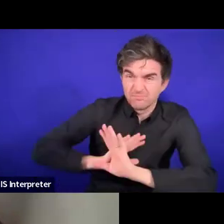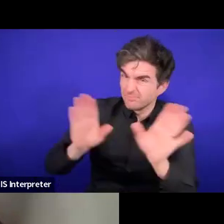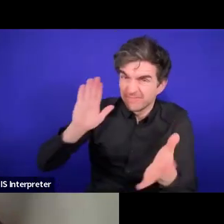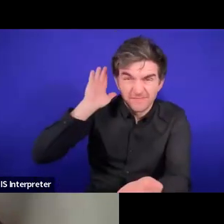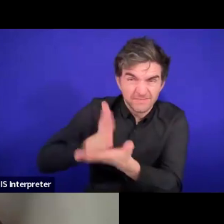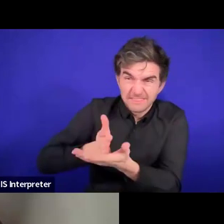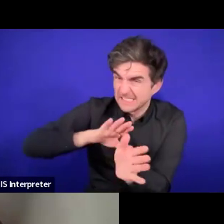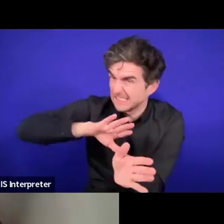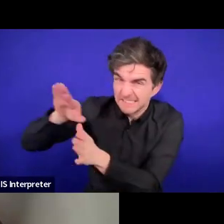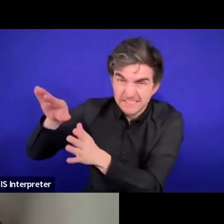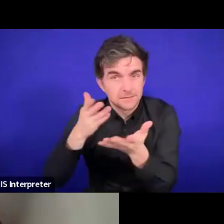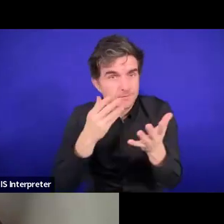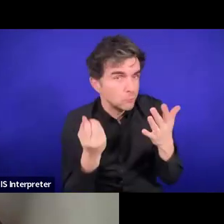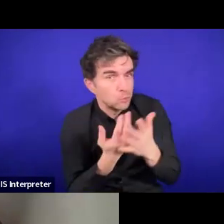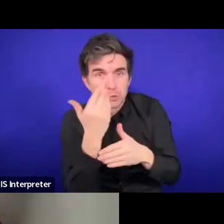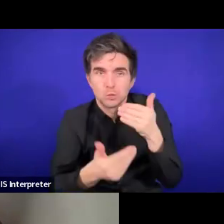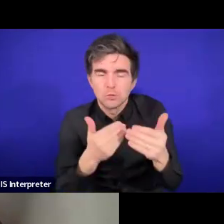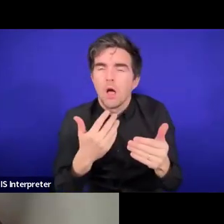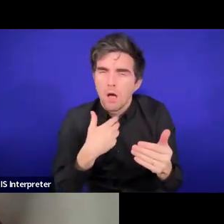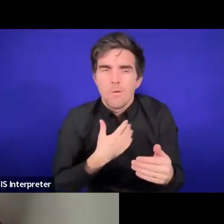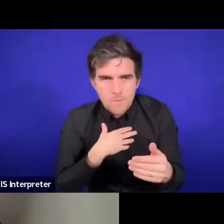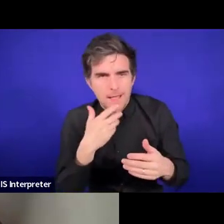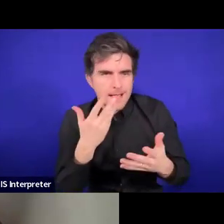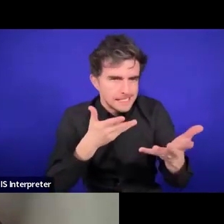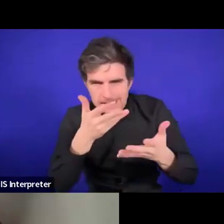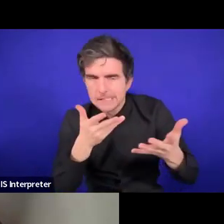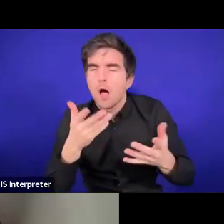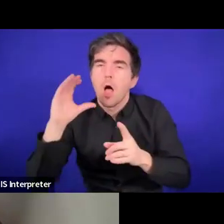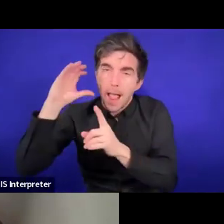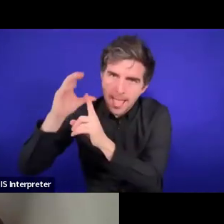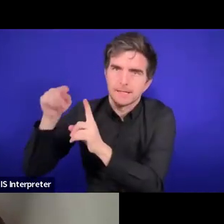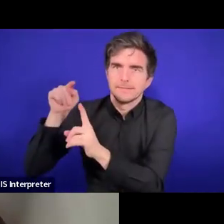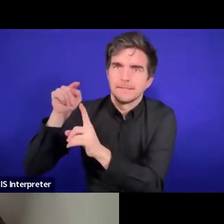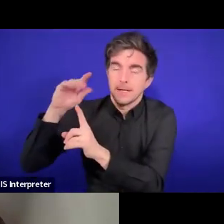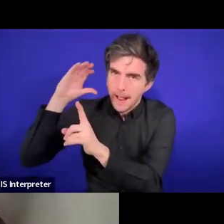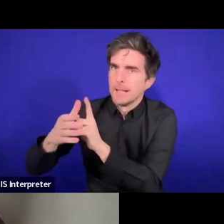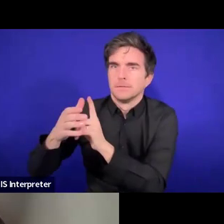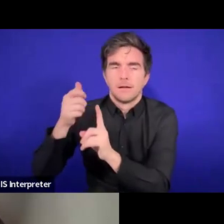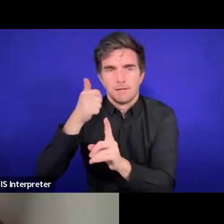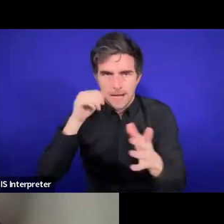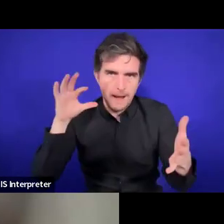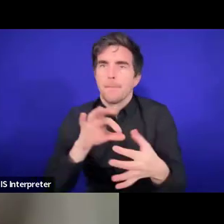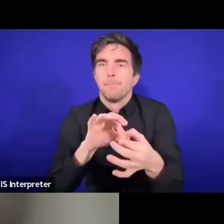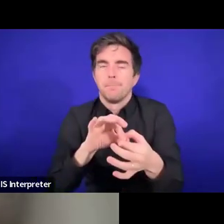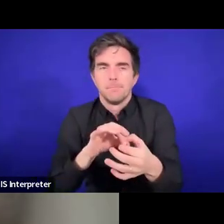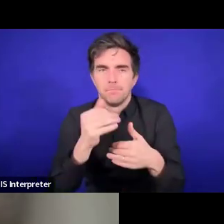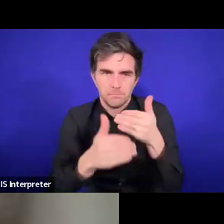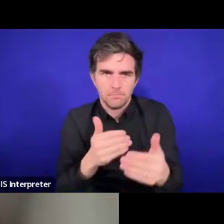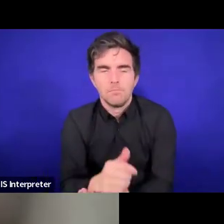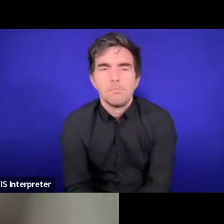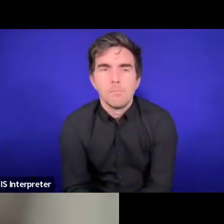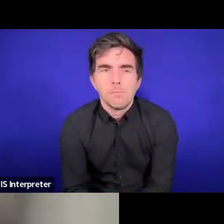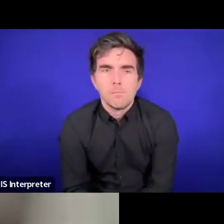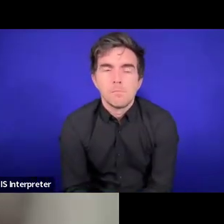targeting with a focus on the cultural context of a certain context, I think this is something we strongly